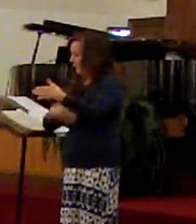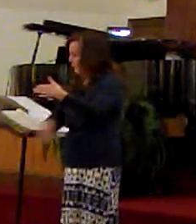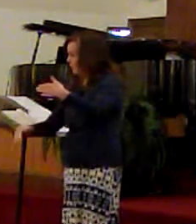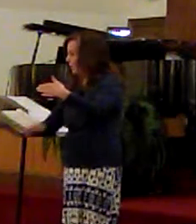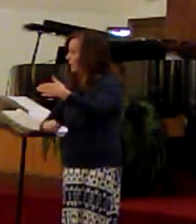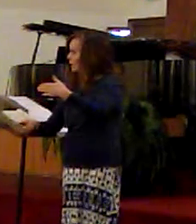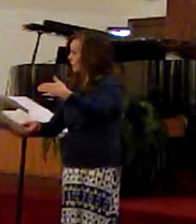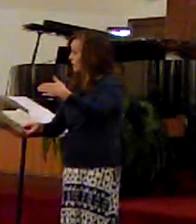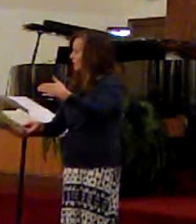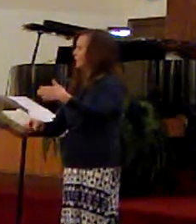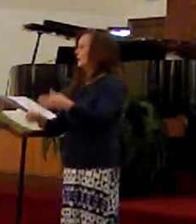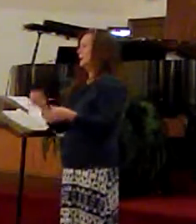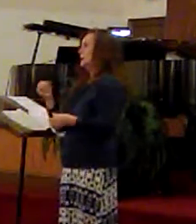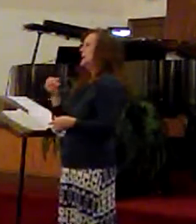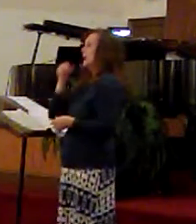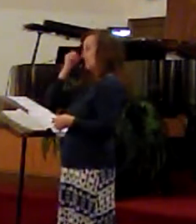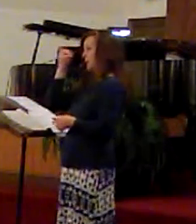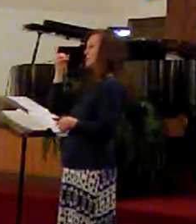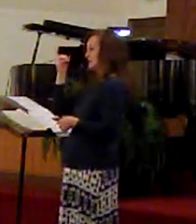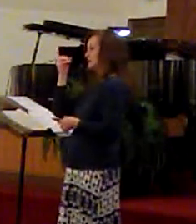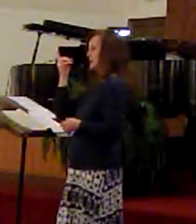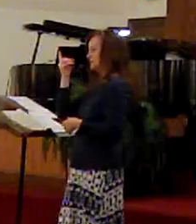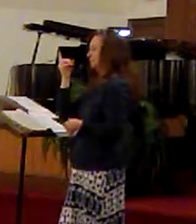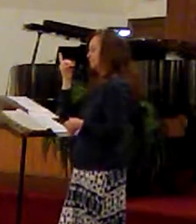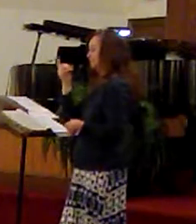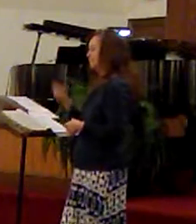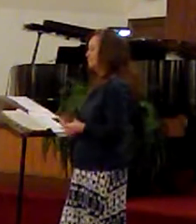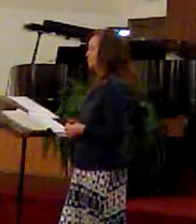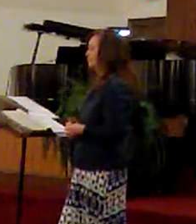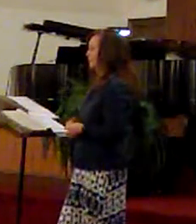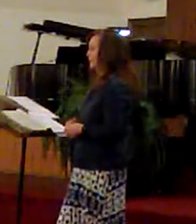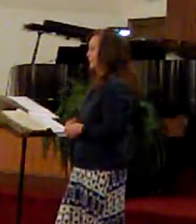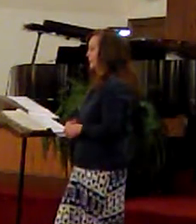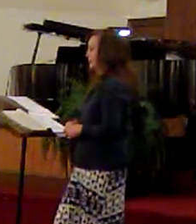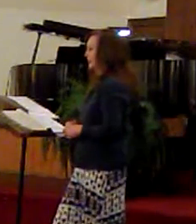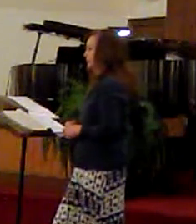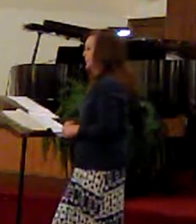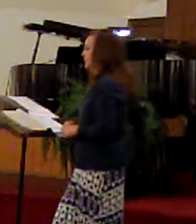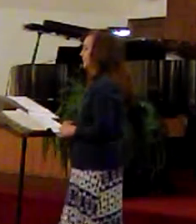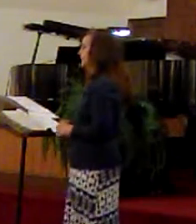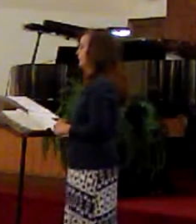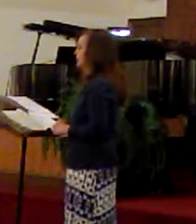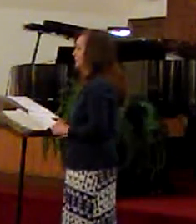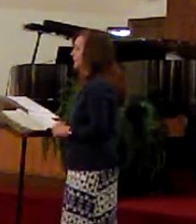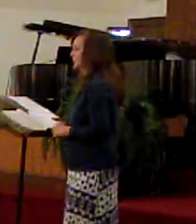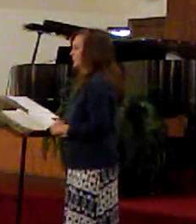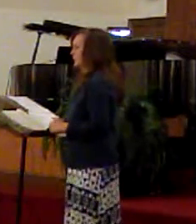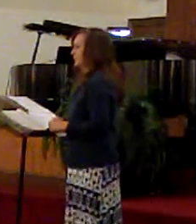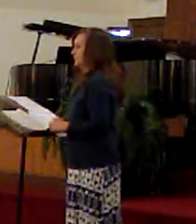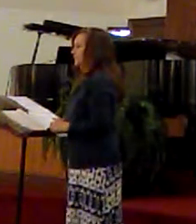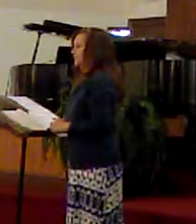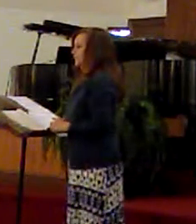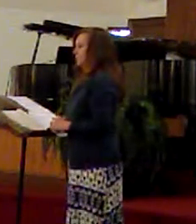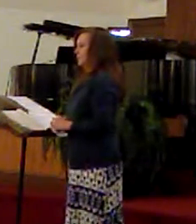that. But if you put it into context, it doesn't mean that at all.